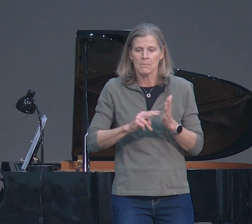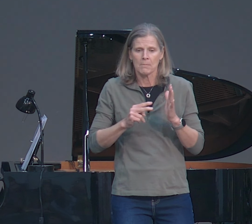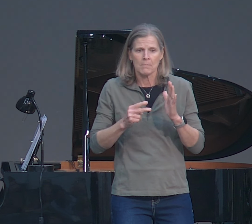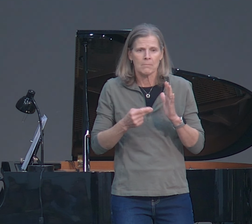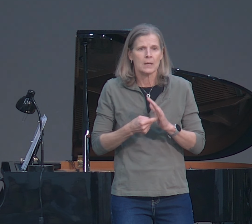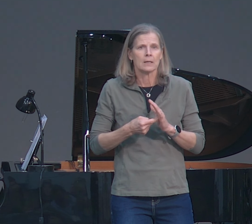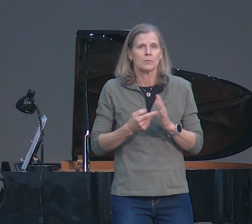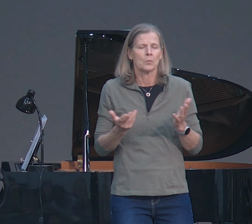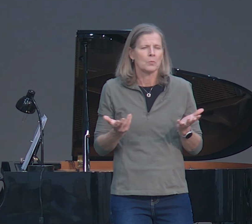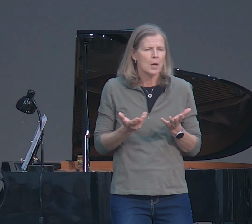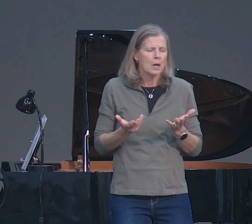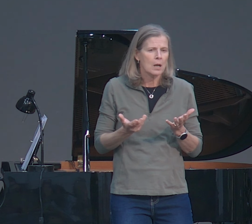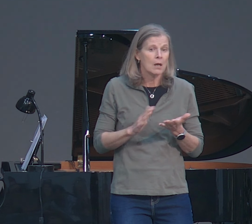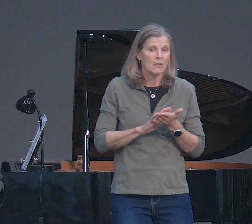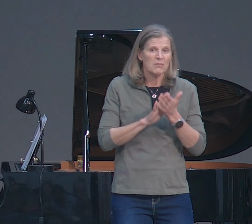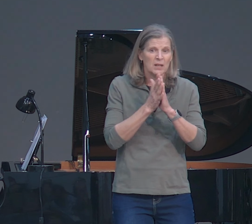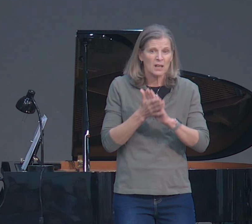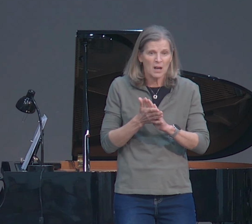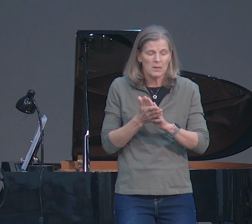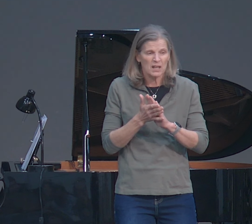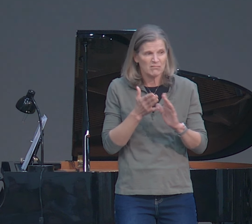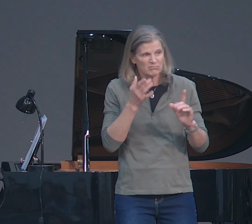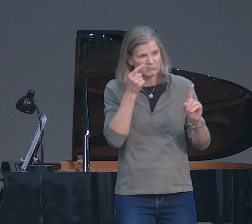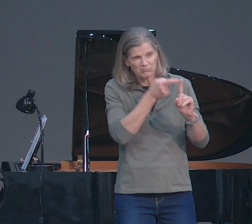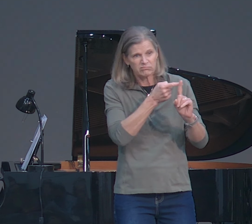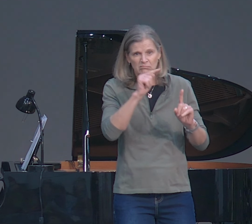means becoming